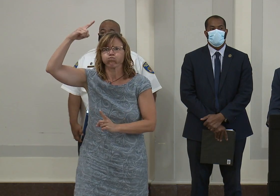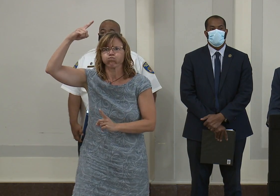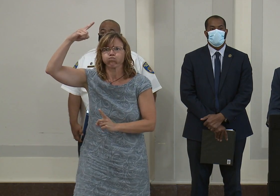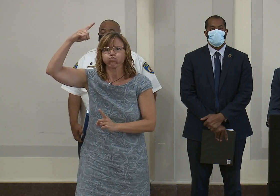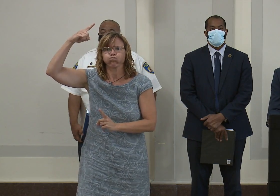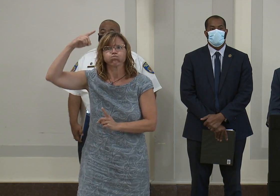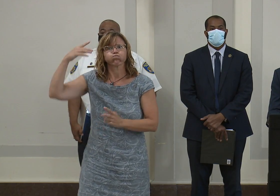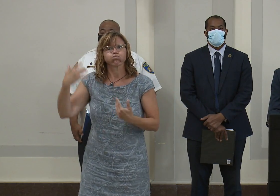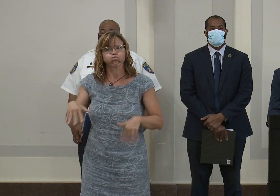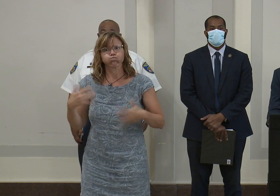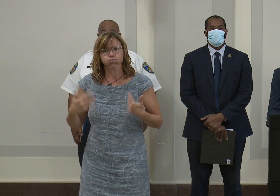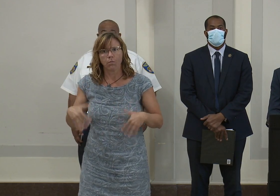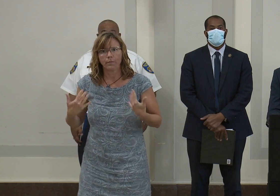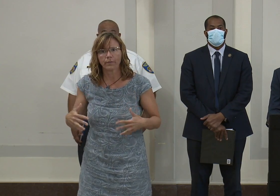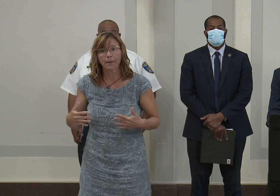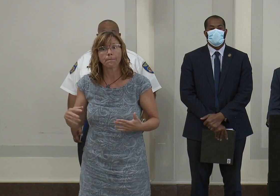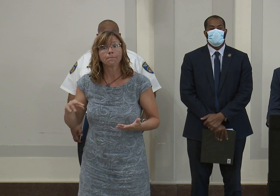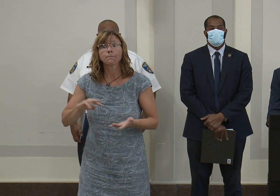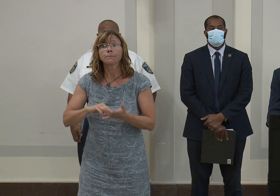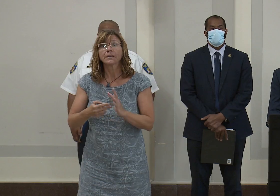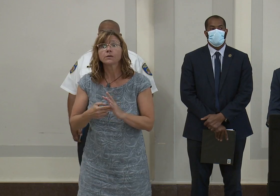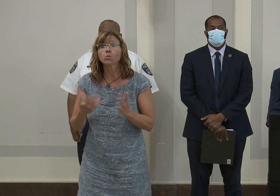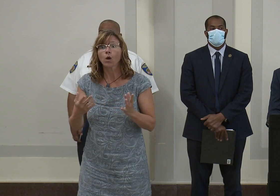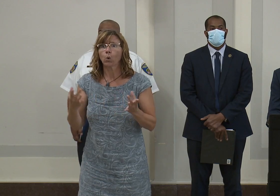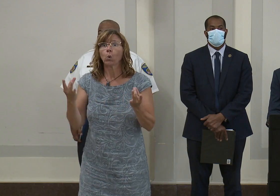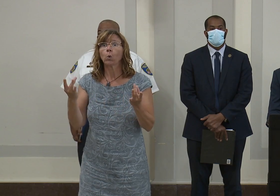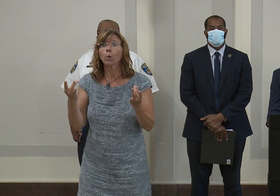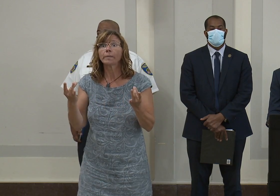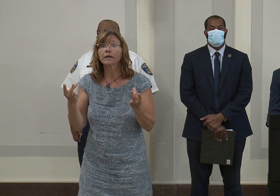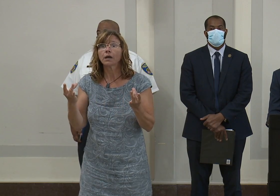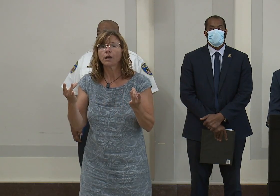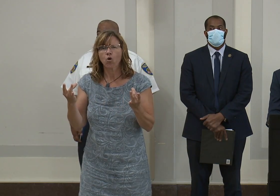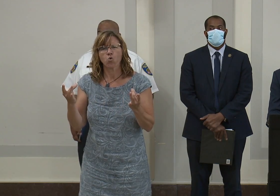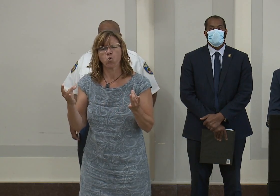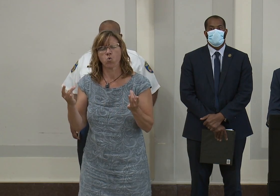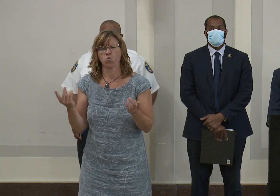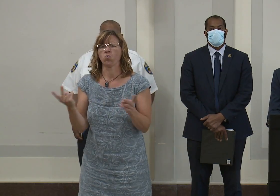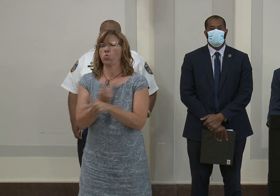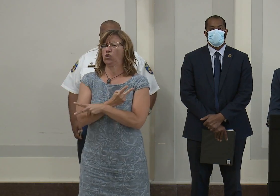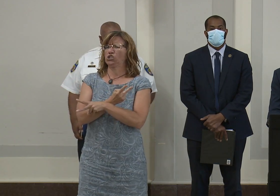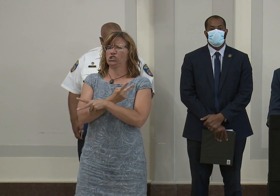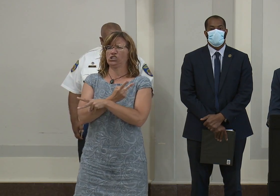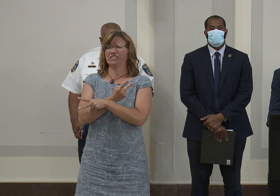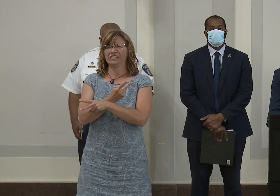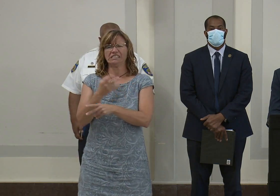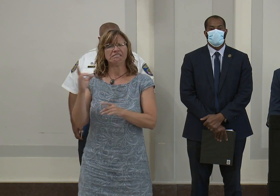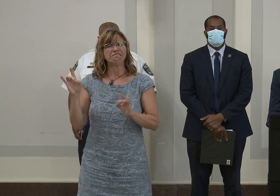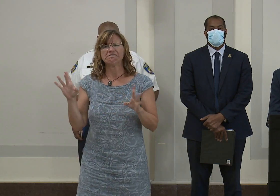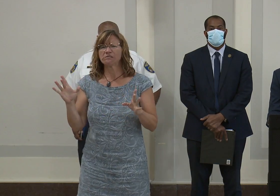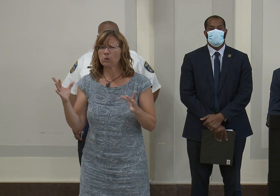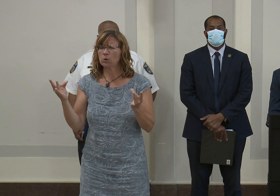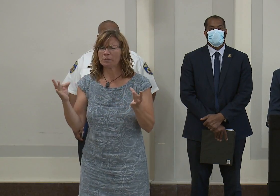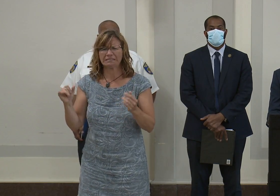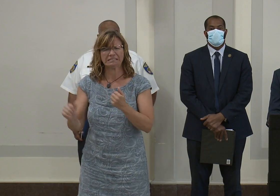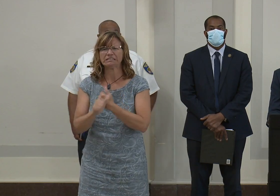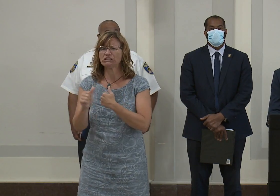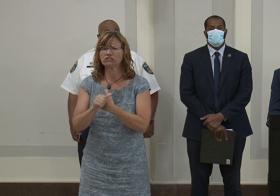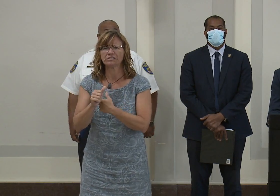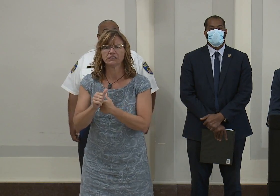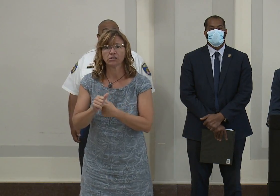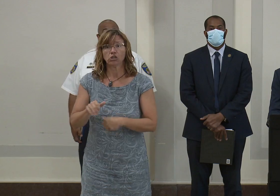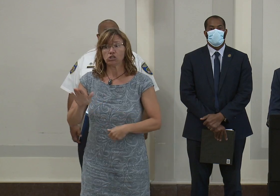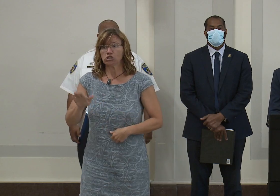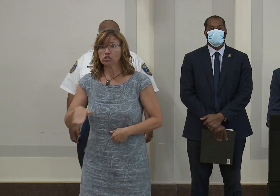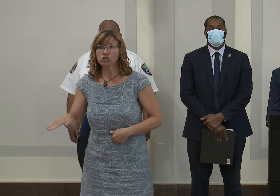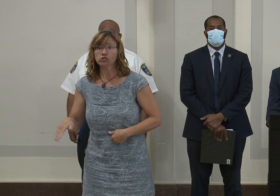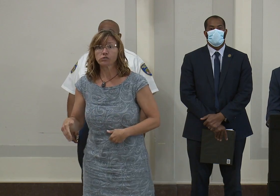humidity. While the heat alone can be harmful, humidity in the air often takes temperatures over the edge, putting folks like children and older